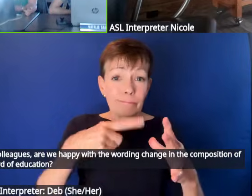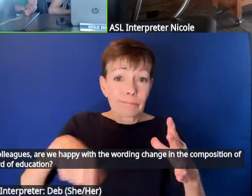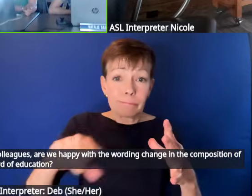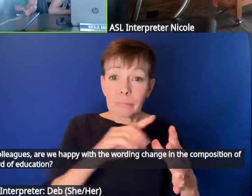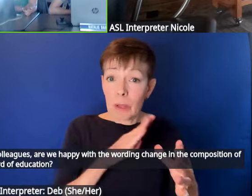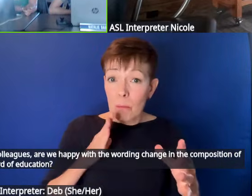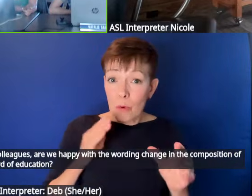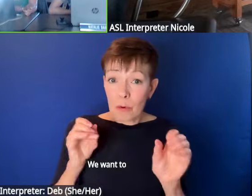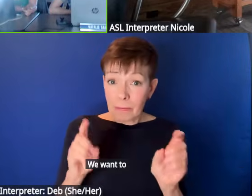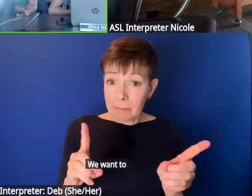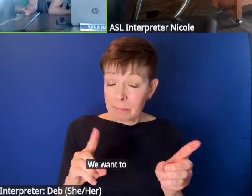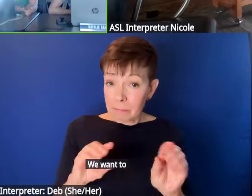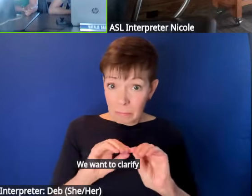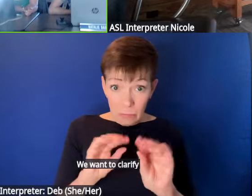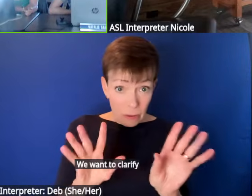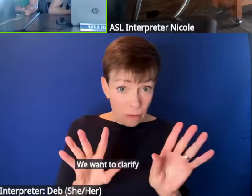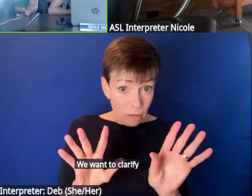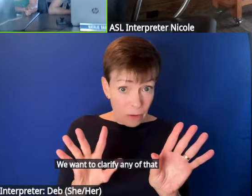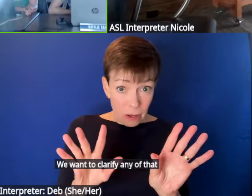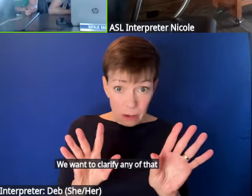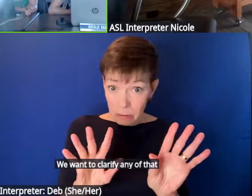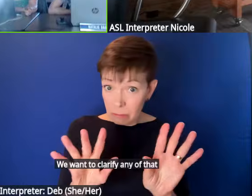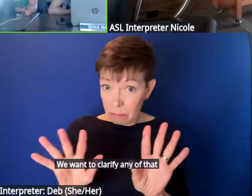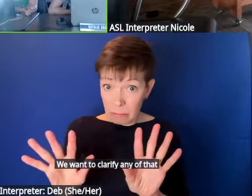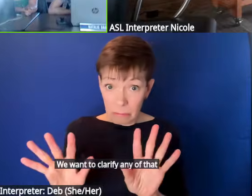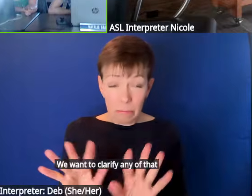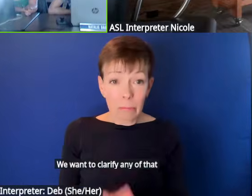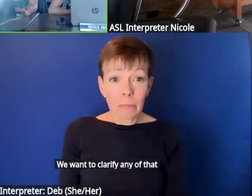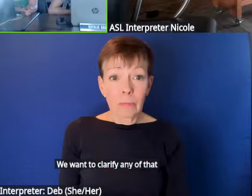to clarify anything of that?